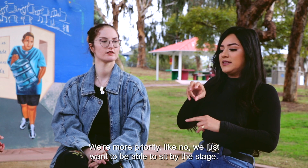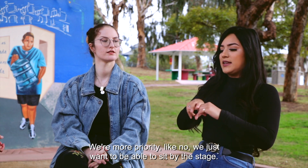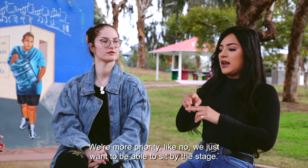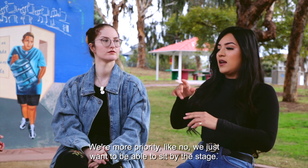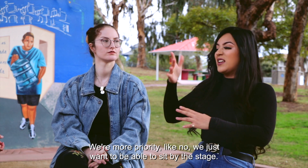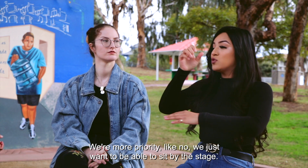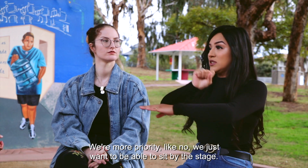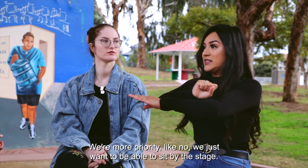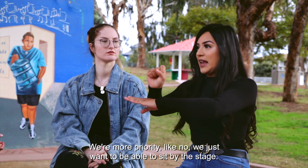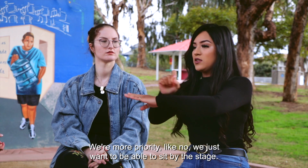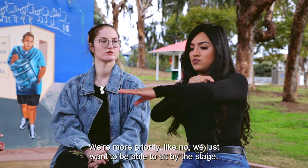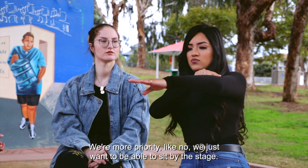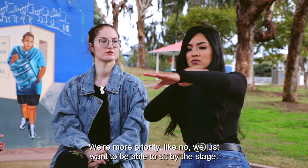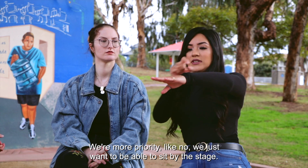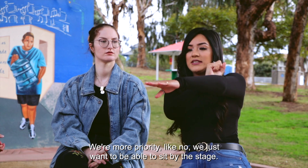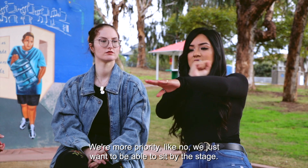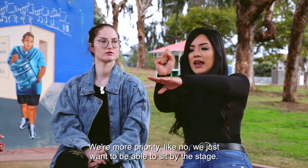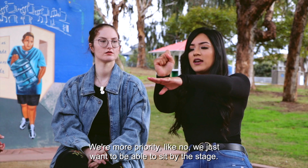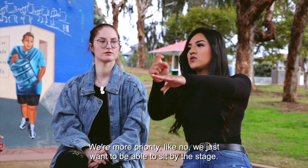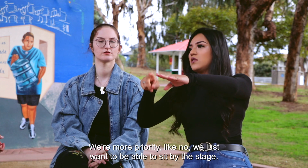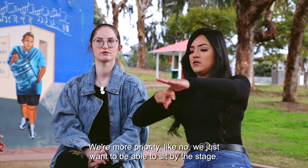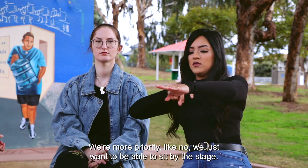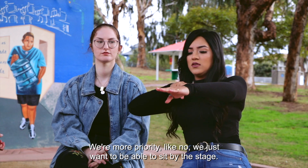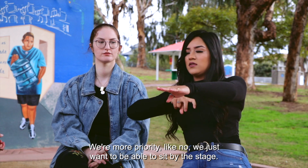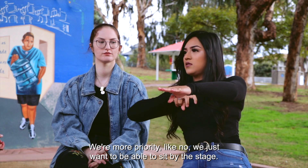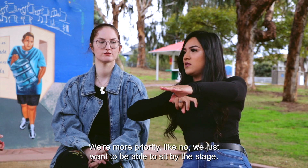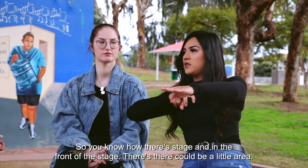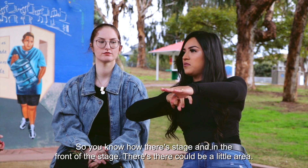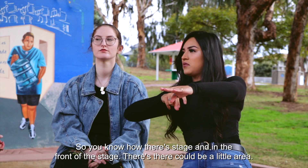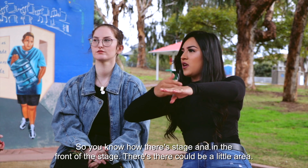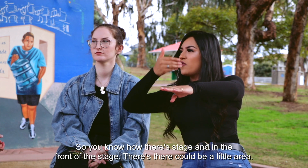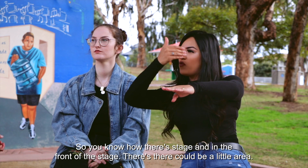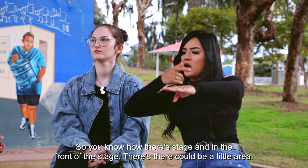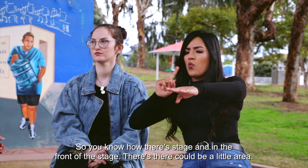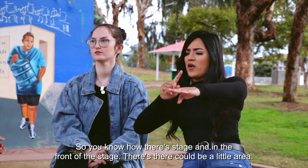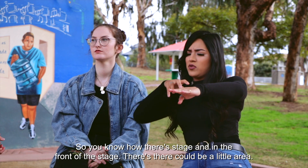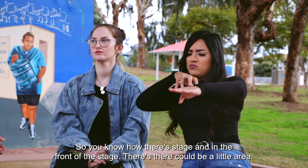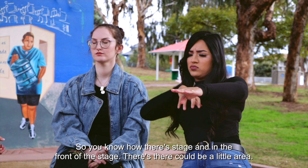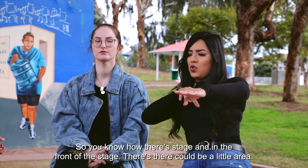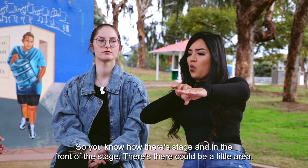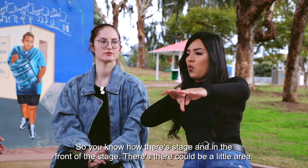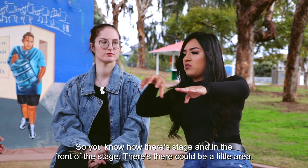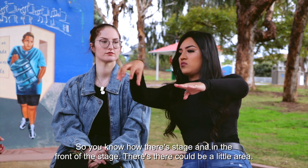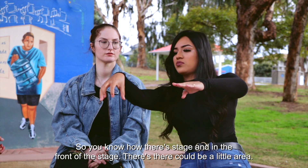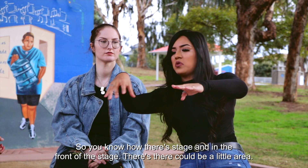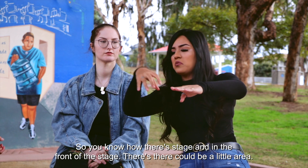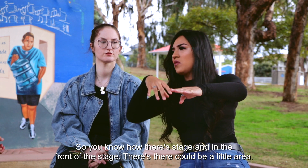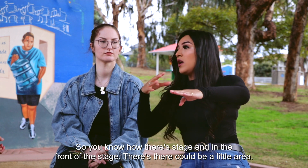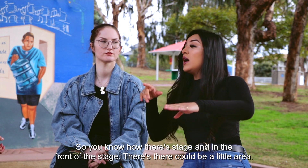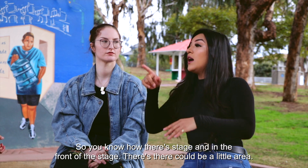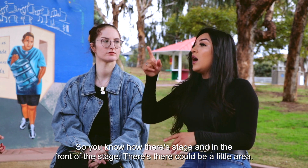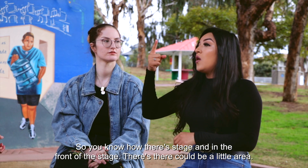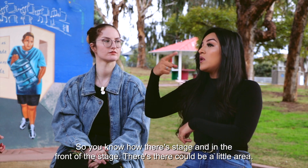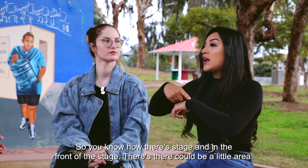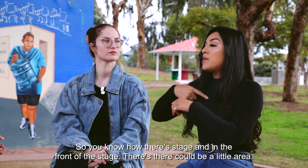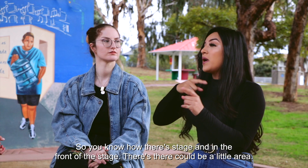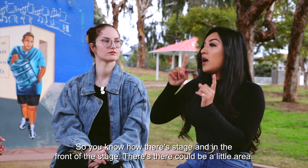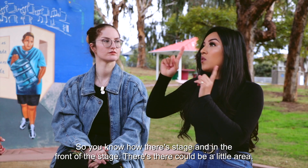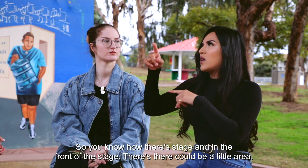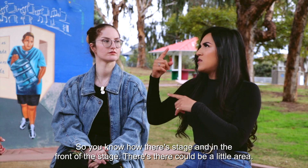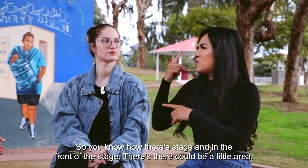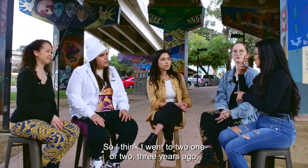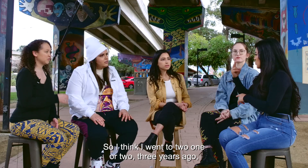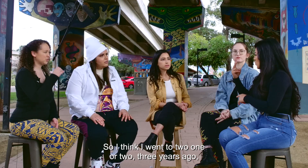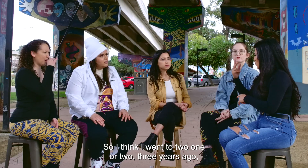priority. Like, no, we just want to be able to sit by the stage. So you know how there's the stage, and in the front of the stage, there can be a